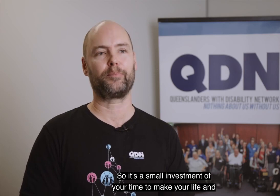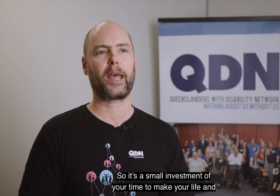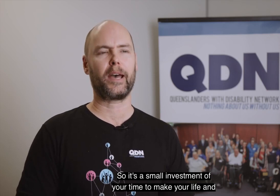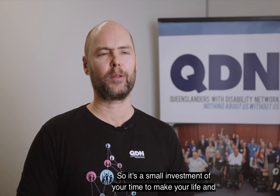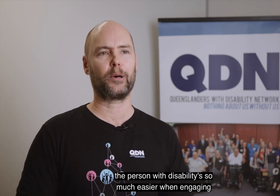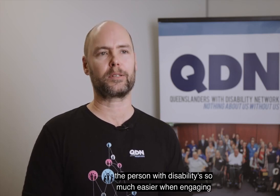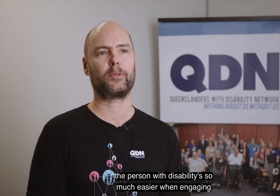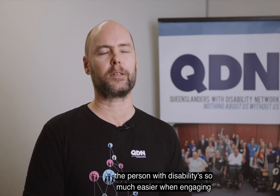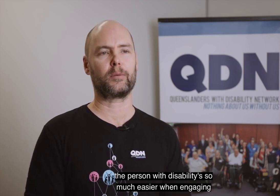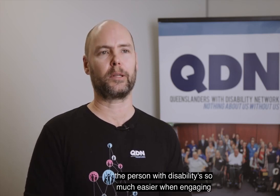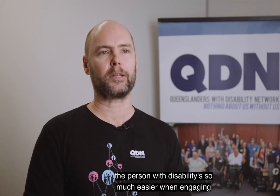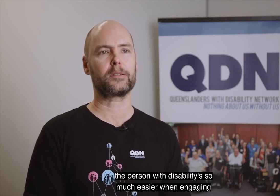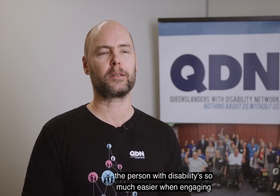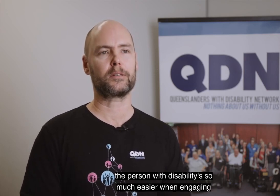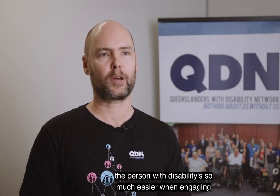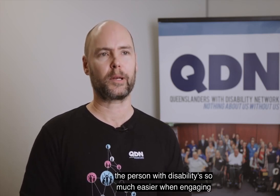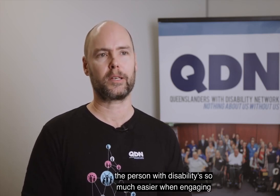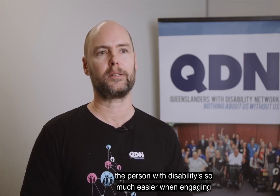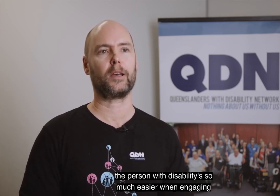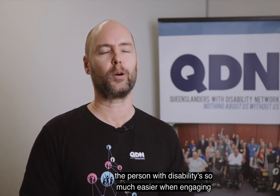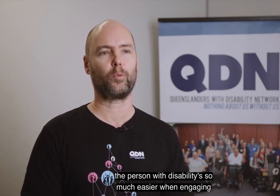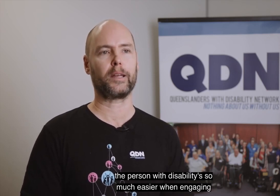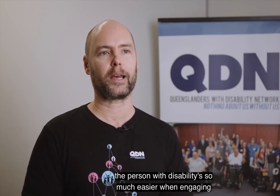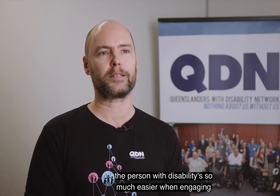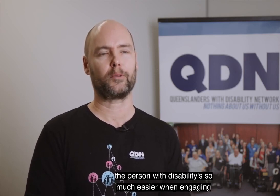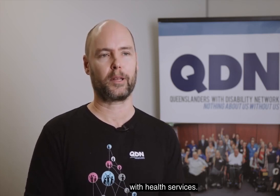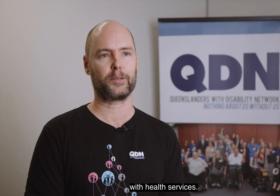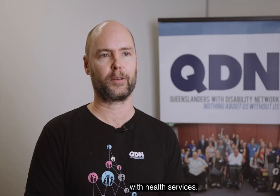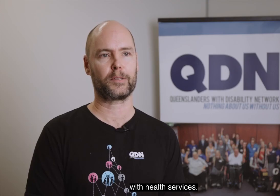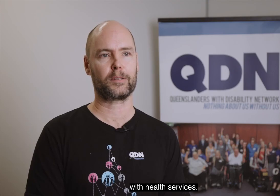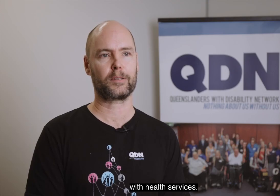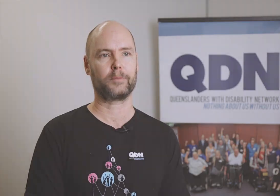and the person with disabilities so much easier when engaging with health services.